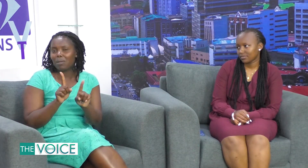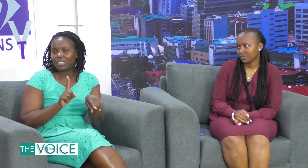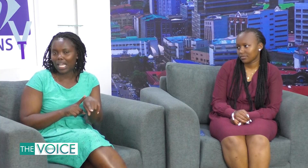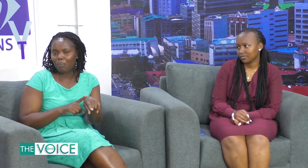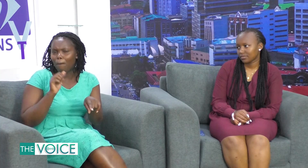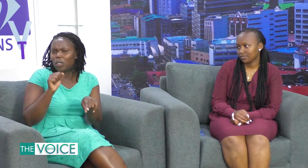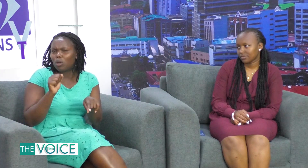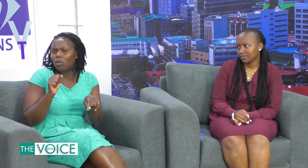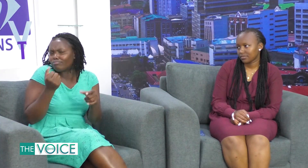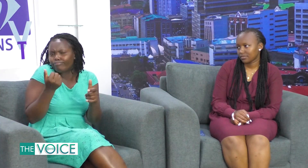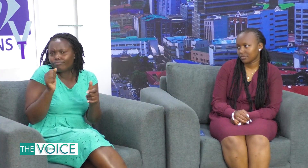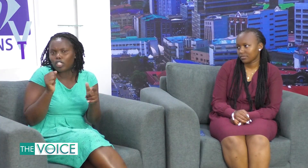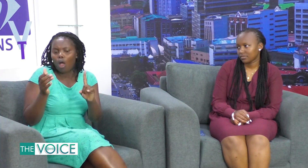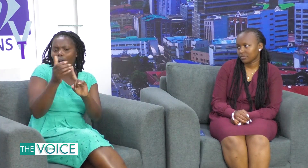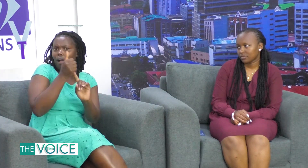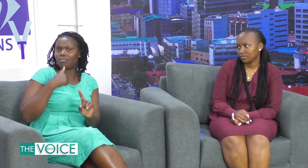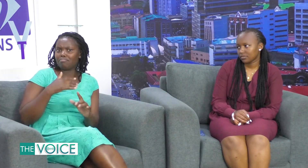you. Also, if